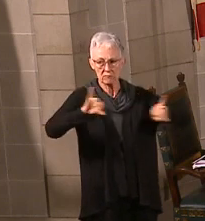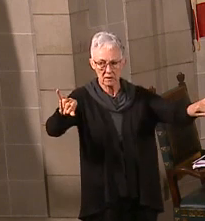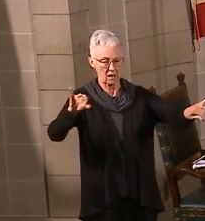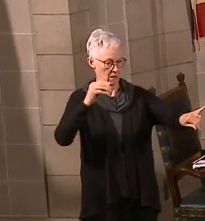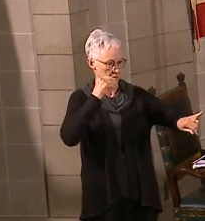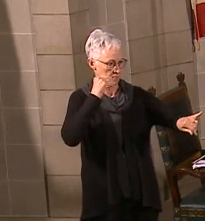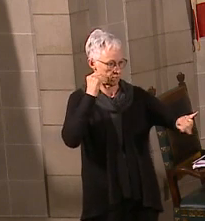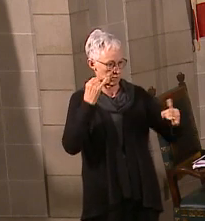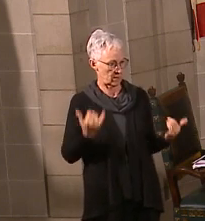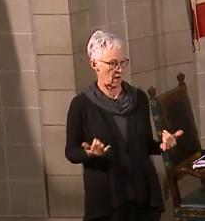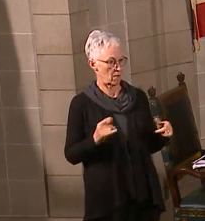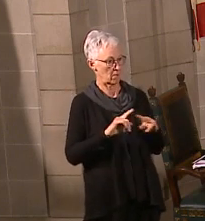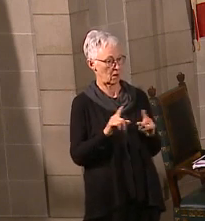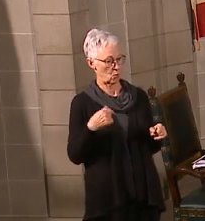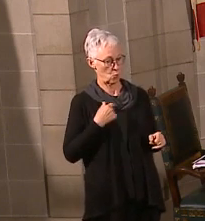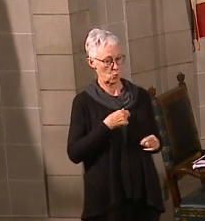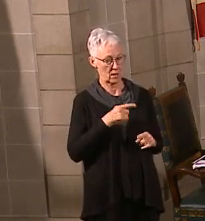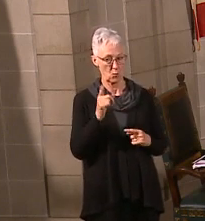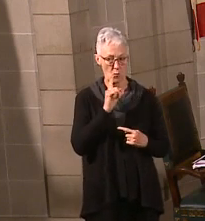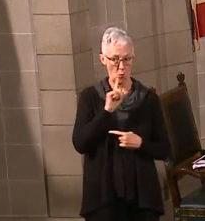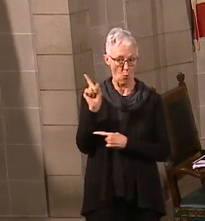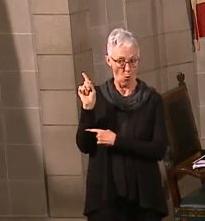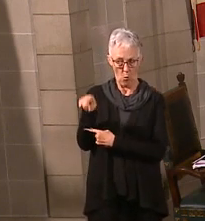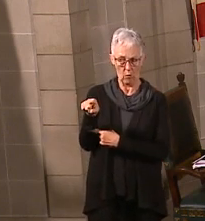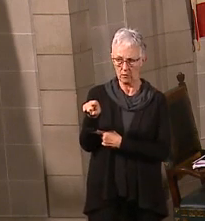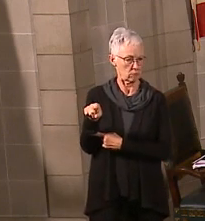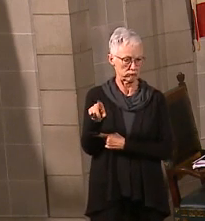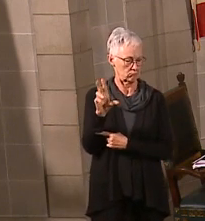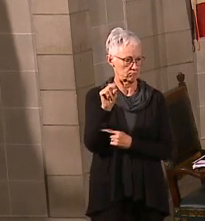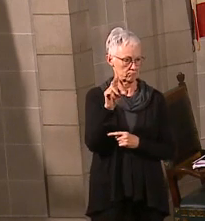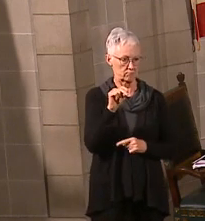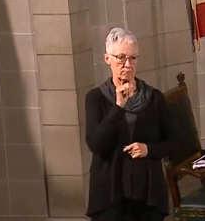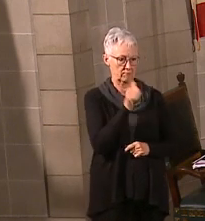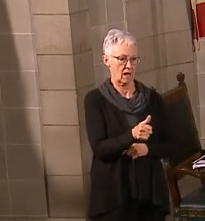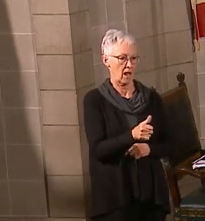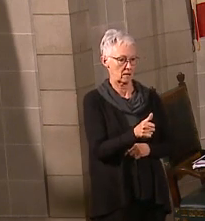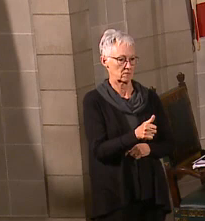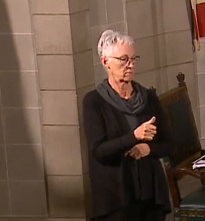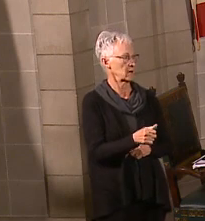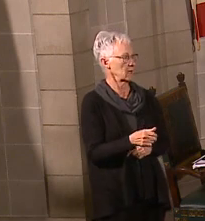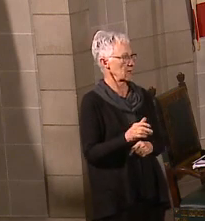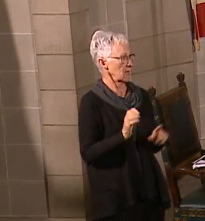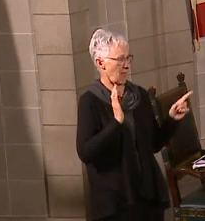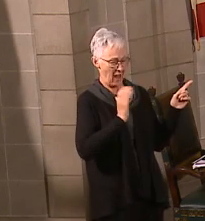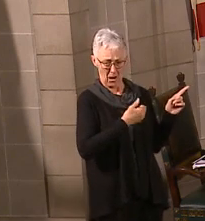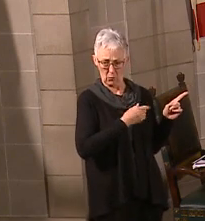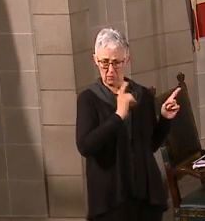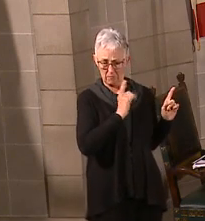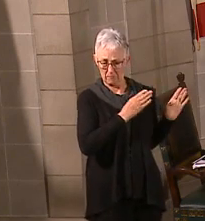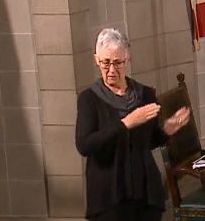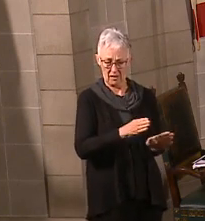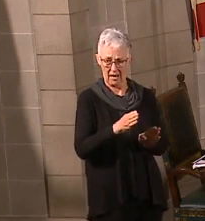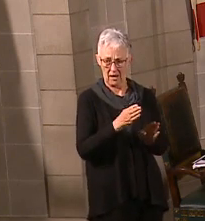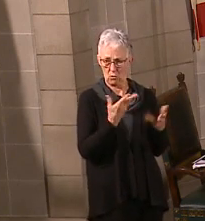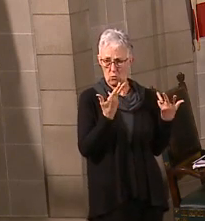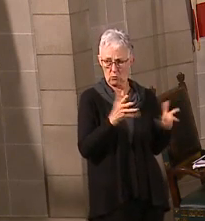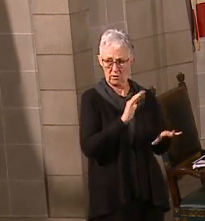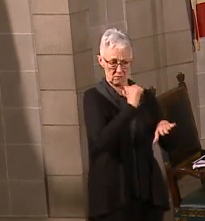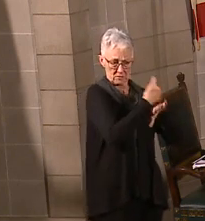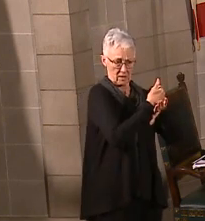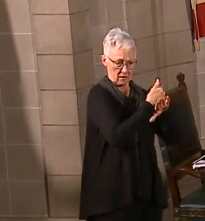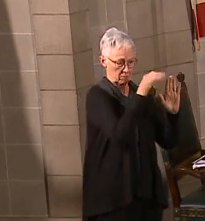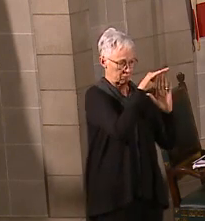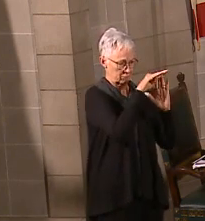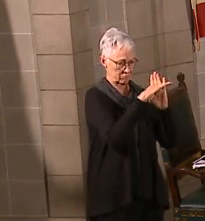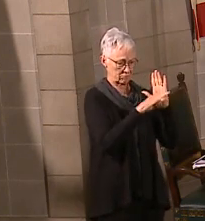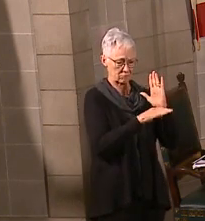that anywhere. So we're going to continue to follow our plan, and our plan is working, folks. You can see from the data here how people are staying at home more, they're not